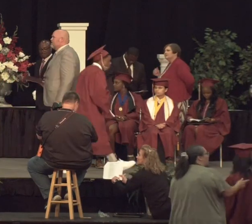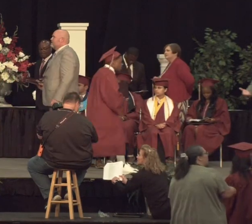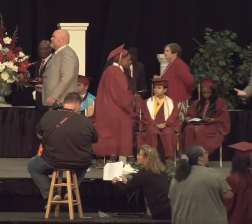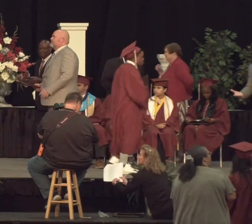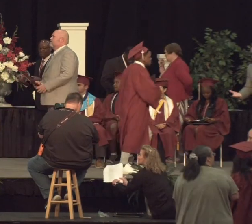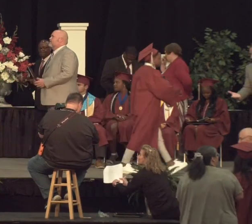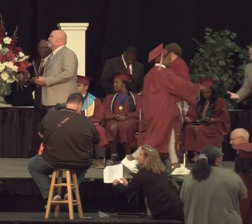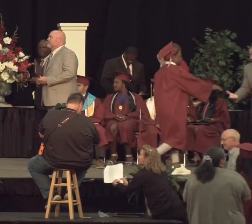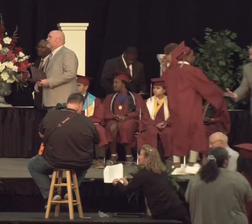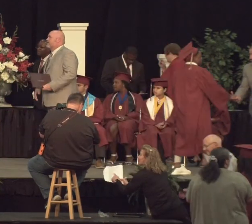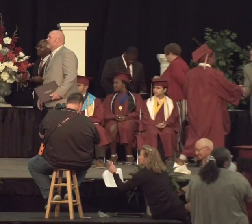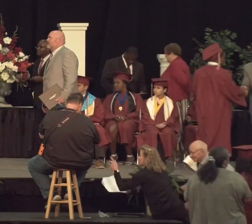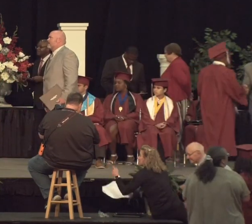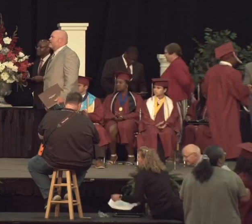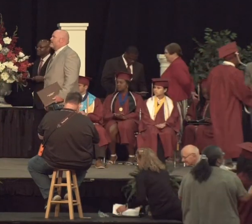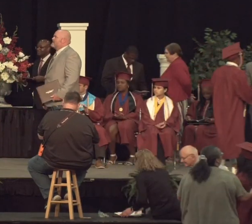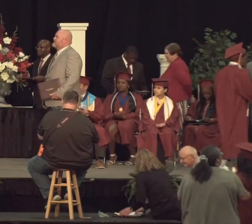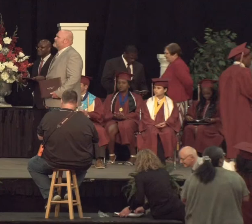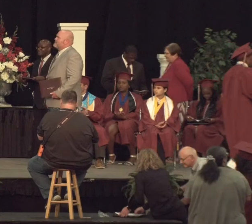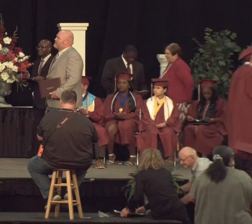Leslie Jefferson III.